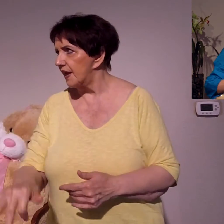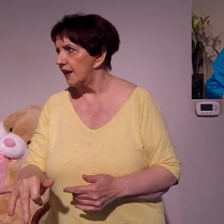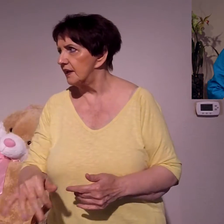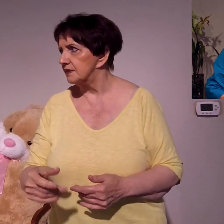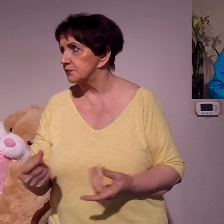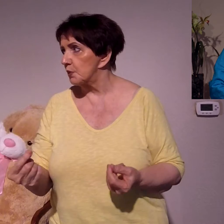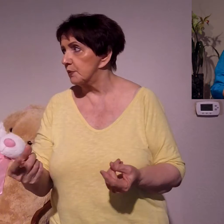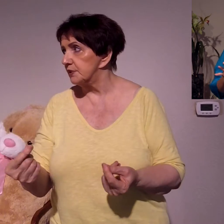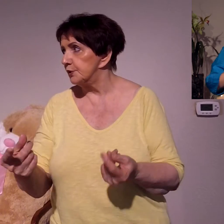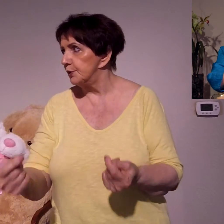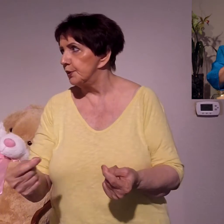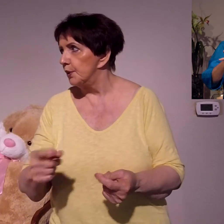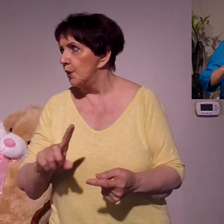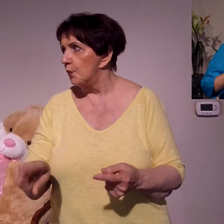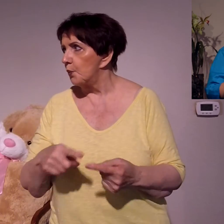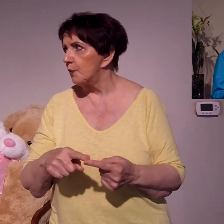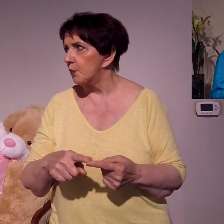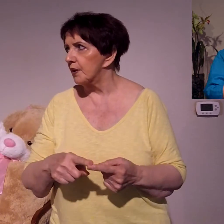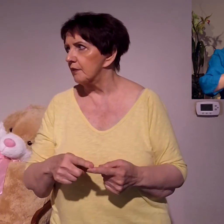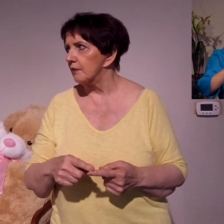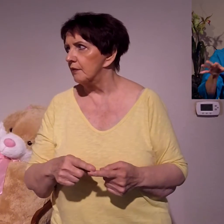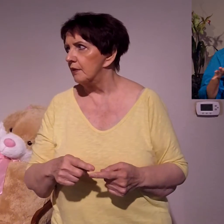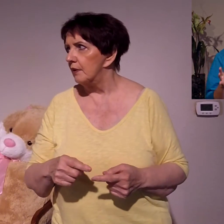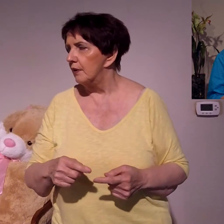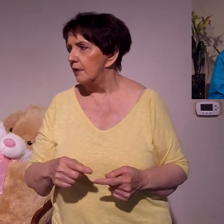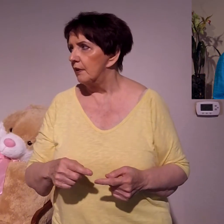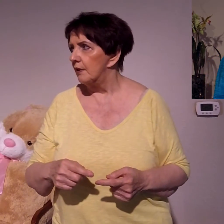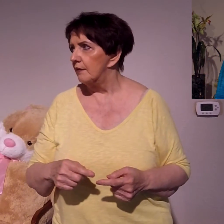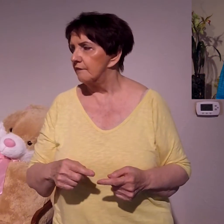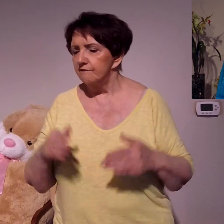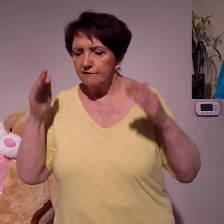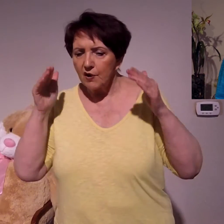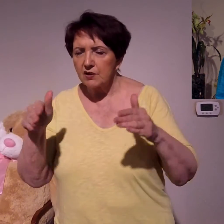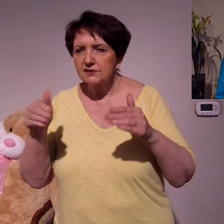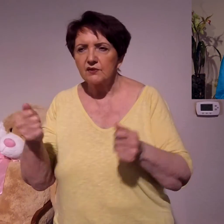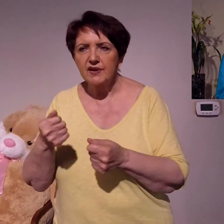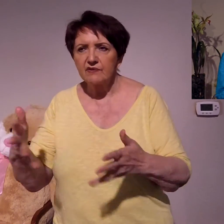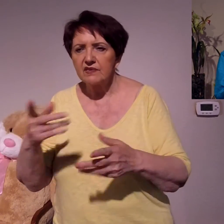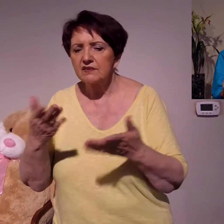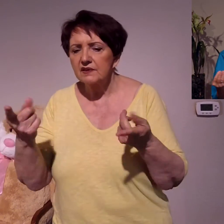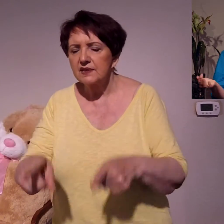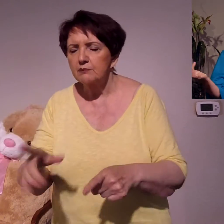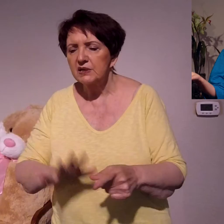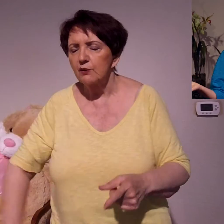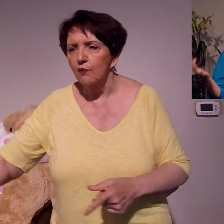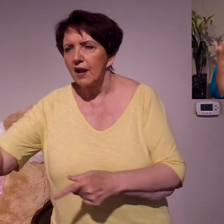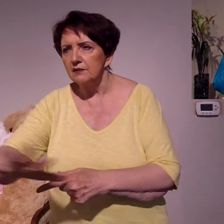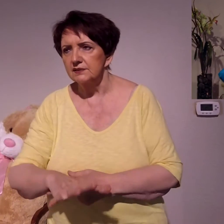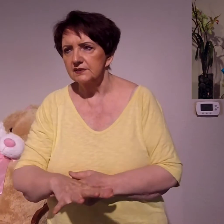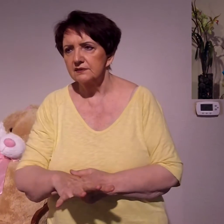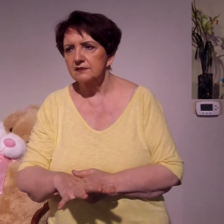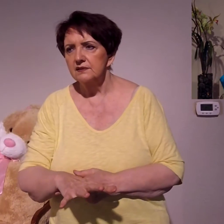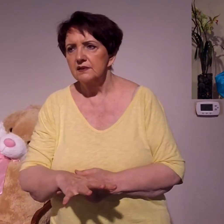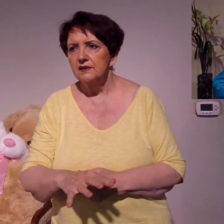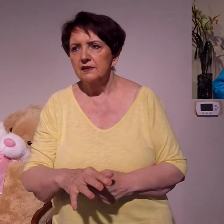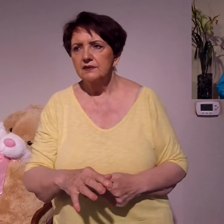sound, and then they had to think about the sound, and then they had to be in resistance to the sound, and then they had to talk to themselves about the sound, and then, oh wait, I forgot I was supposed to be